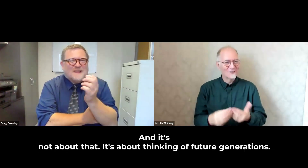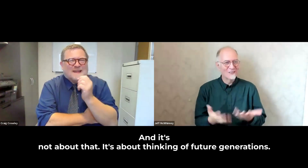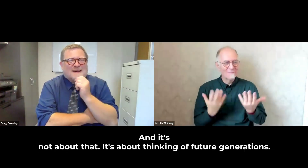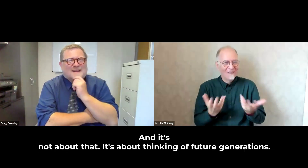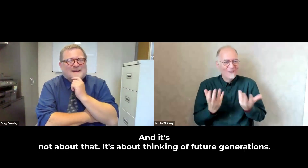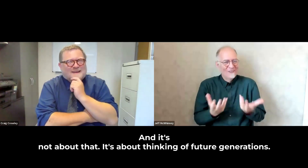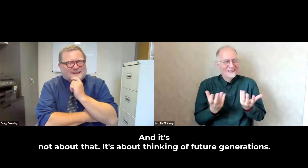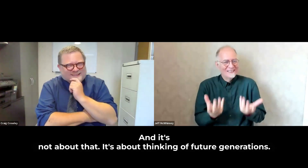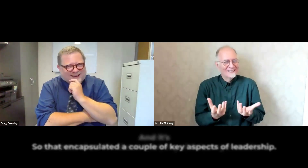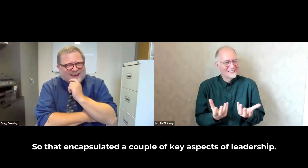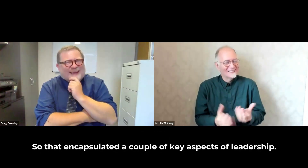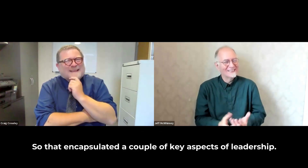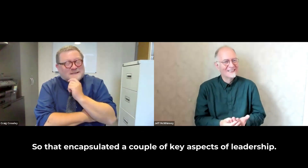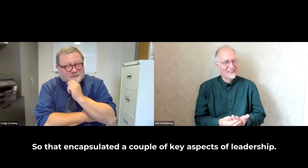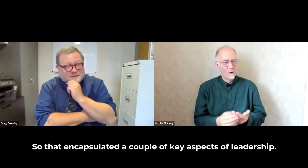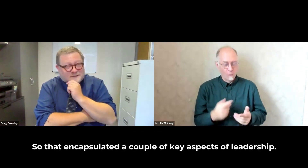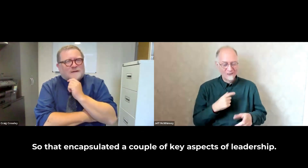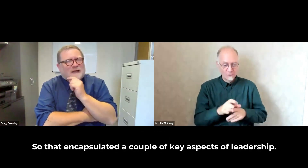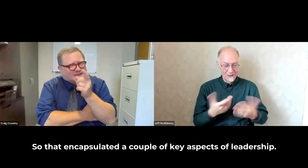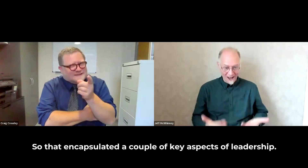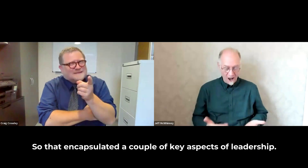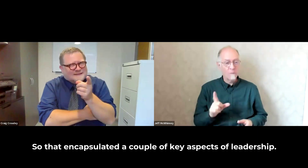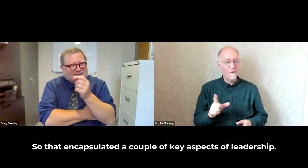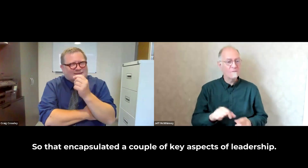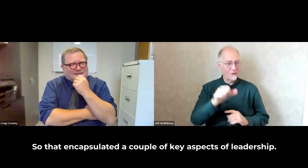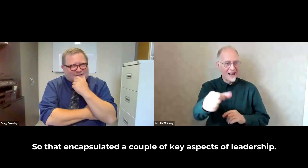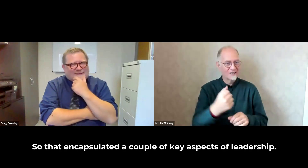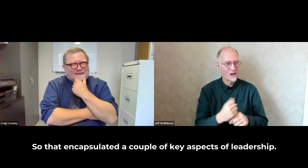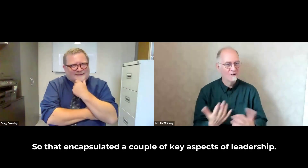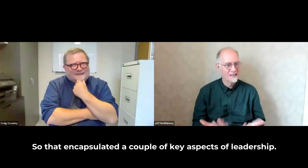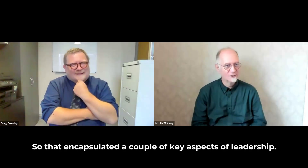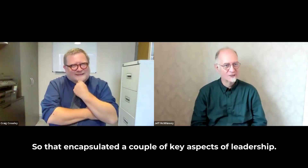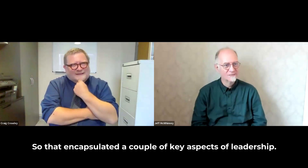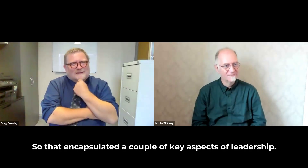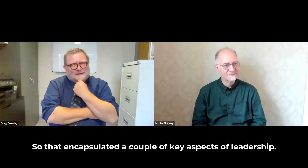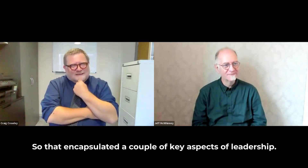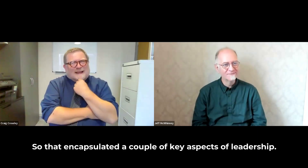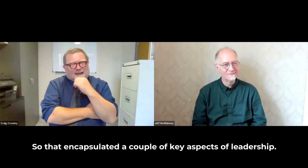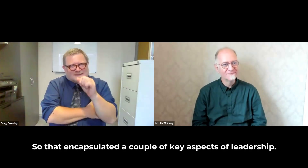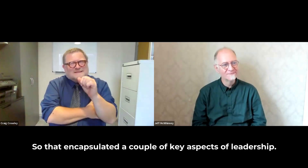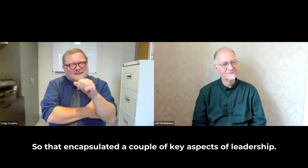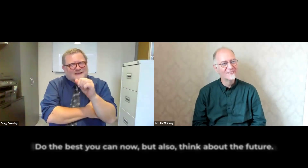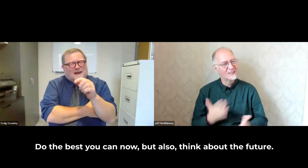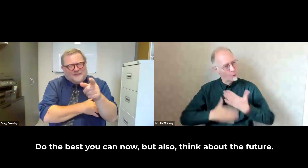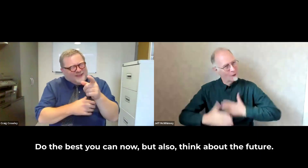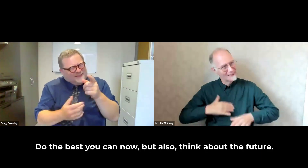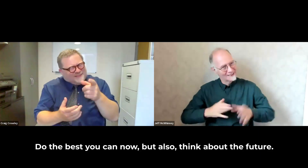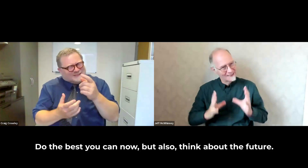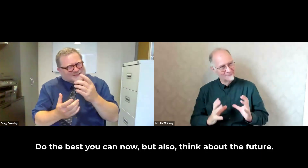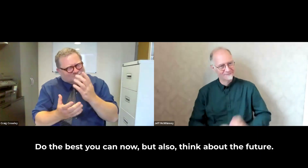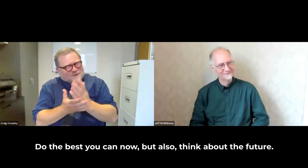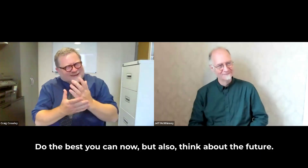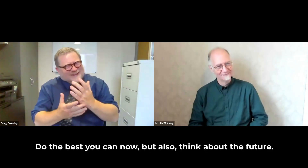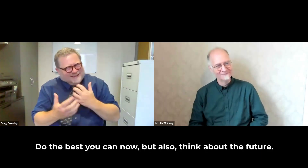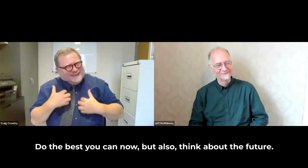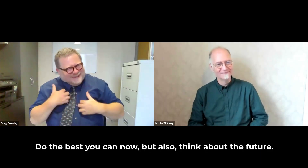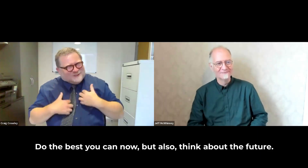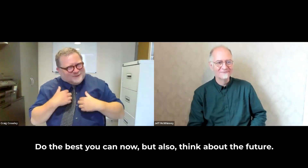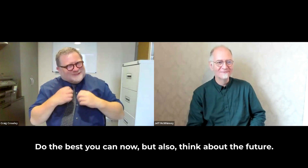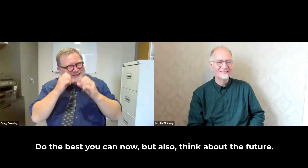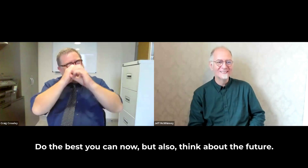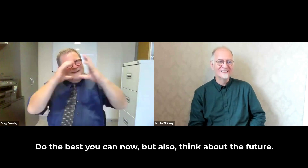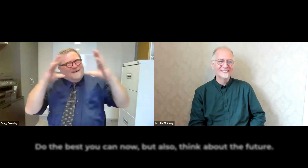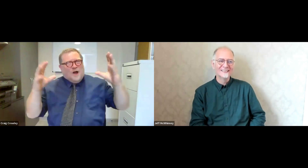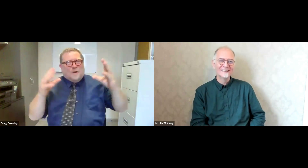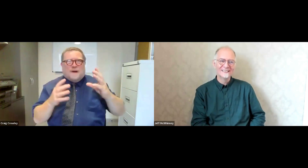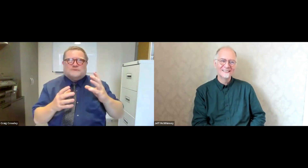about thinking of future generations. So that it encapsulated a couple of key aspects of leadership. Do the best you can now, but also think about